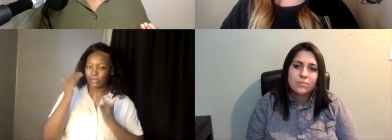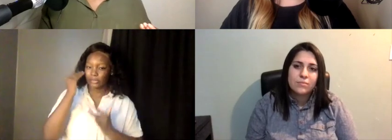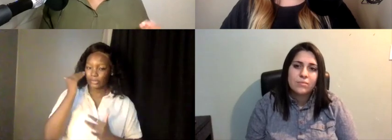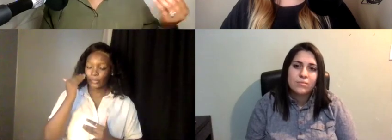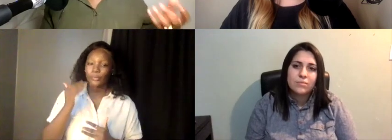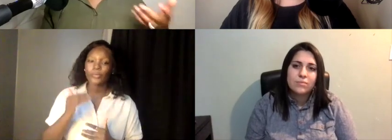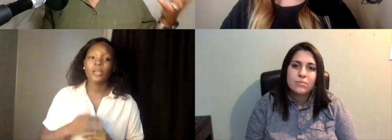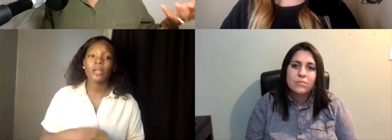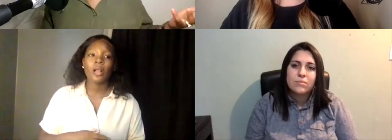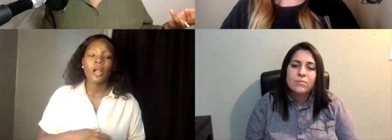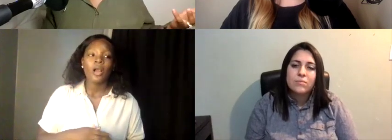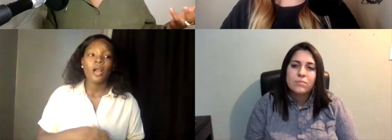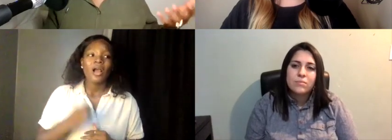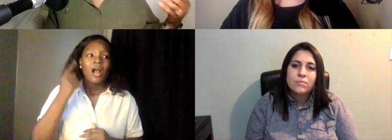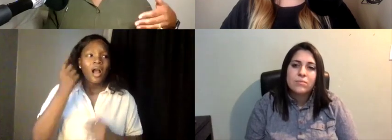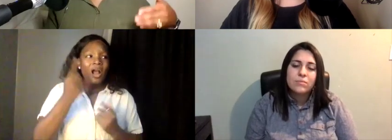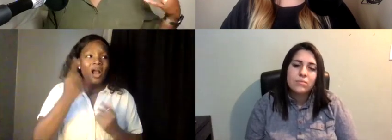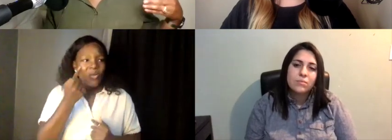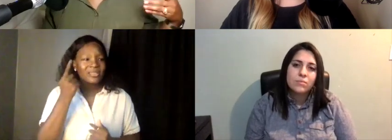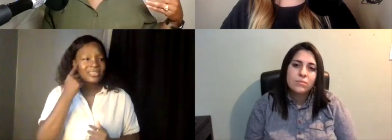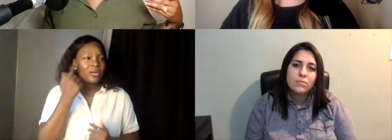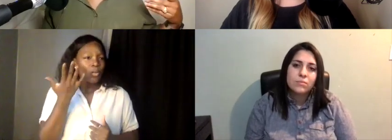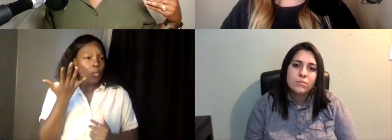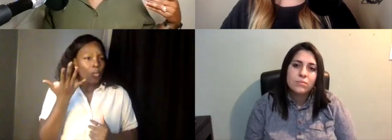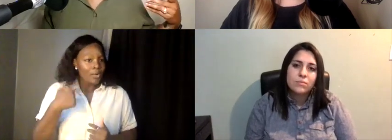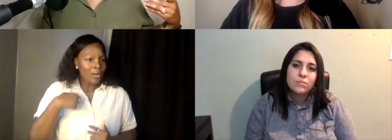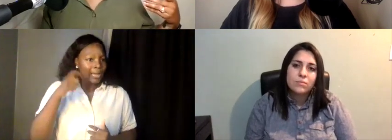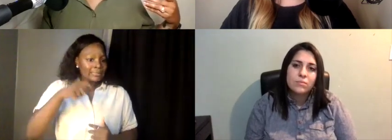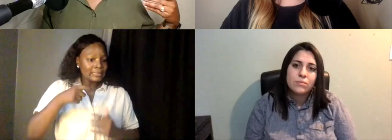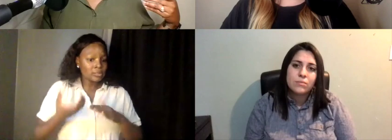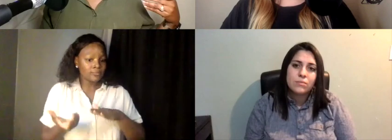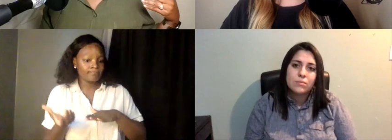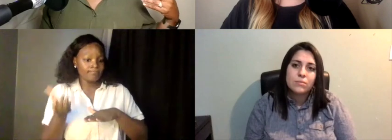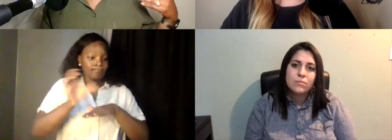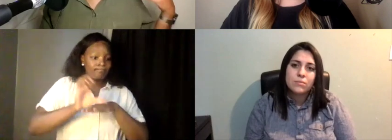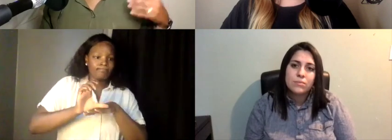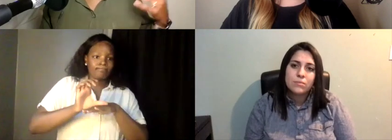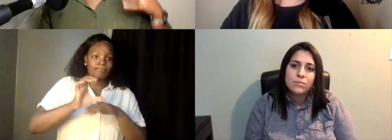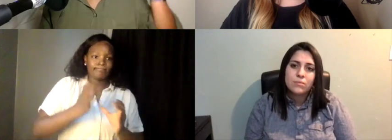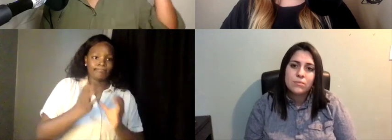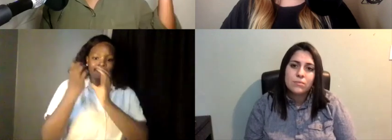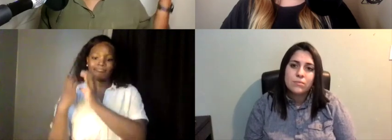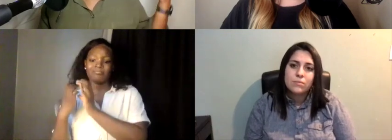responsibility? And so I think really from that, I've never had that kind of